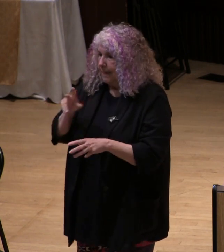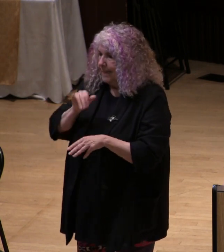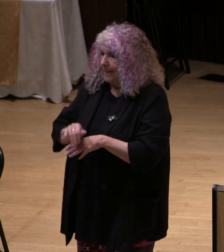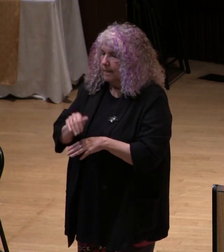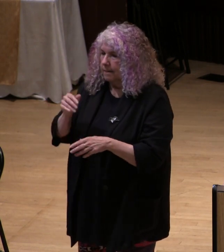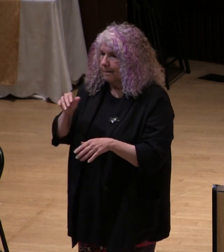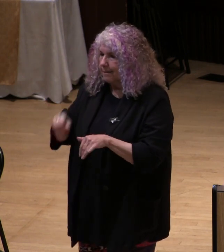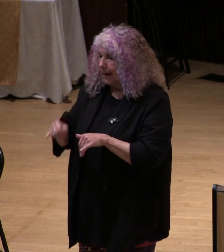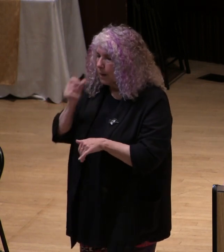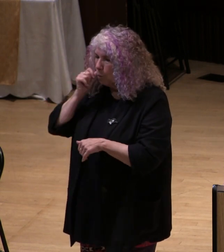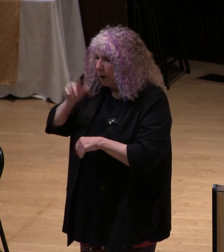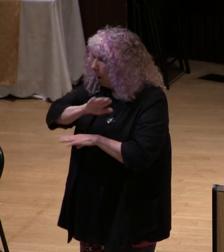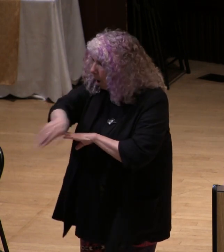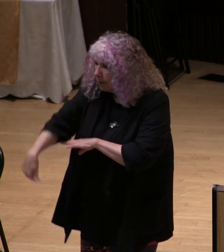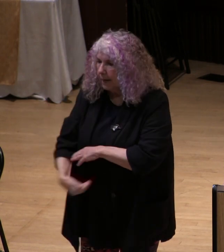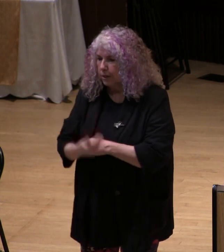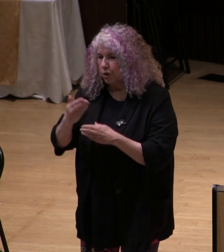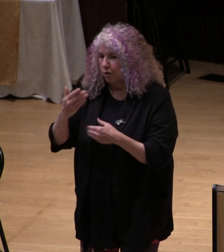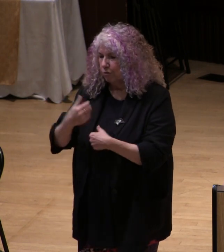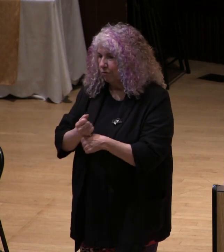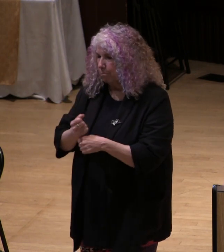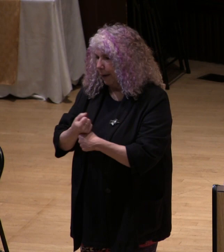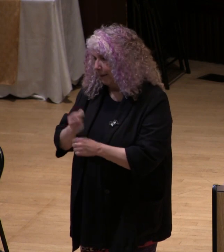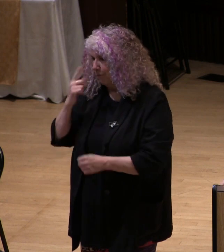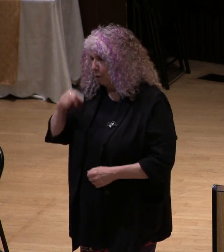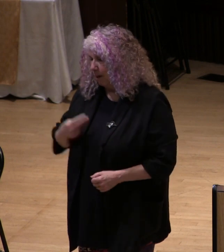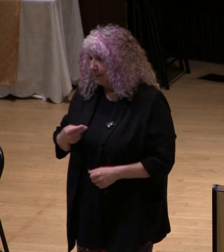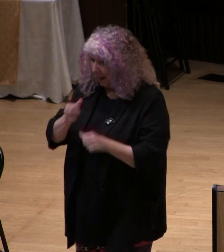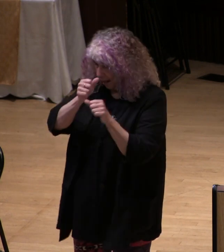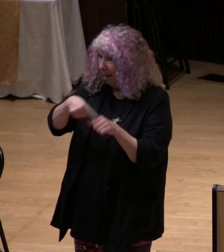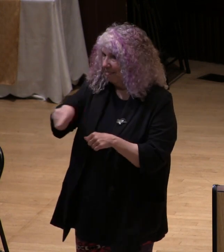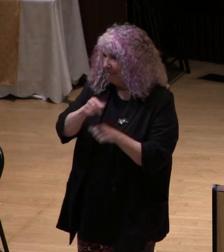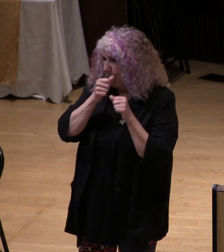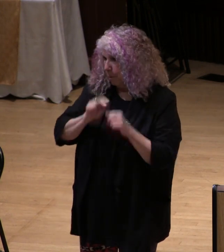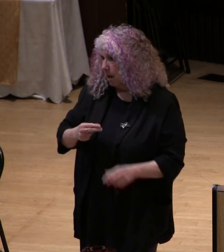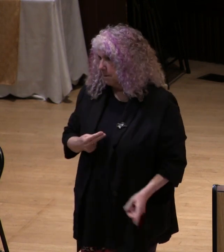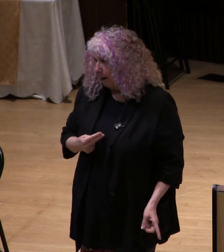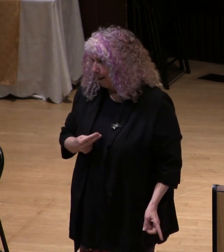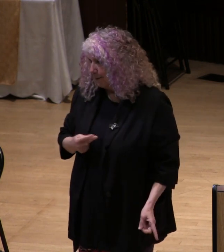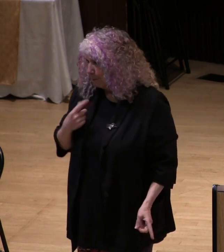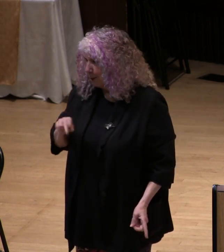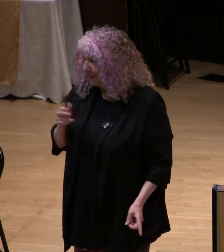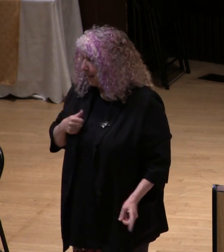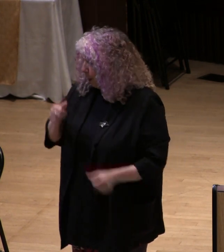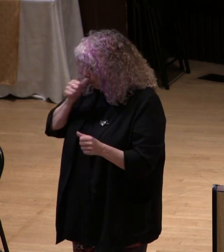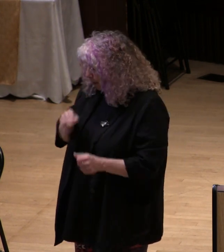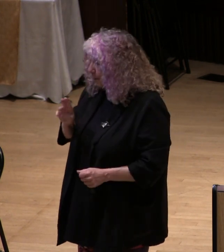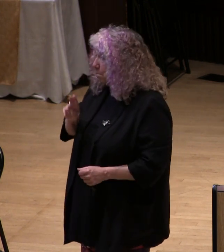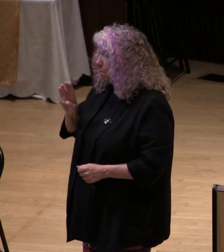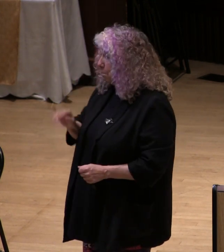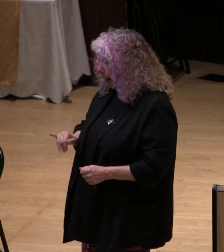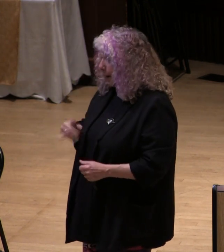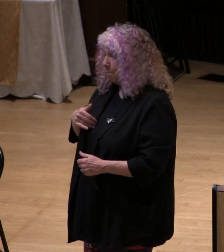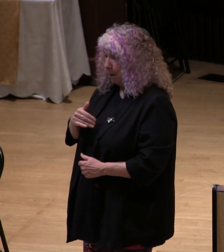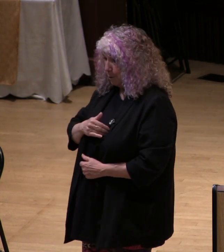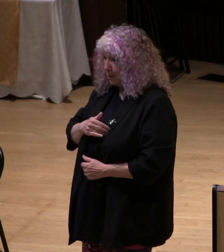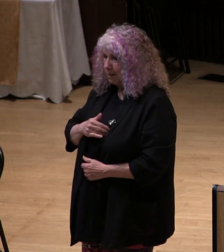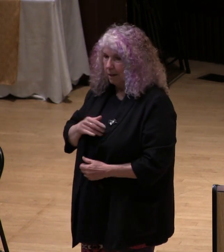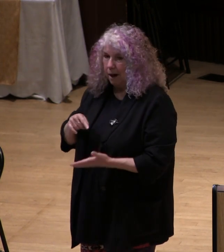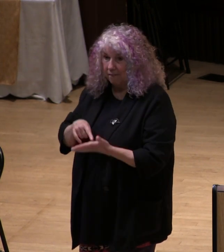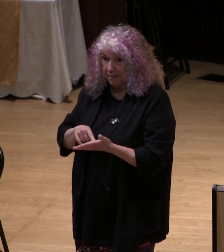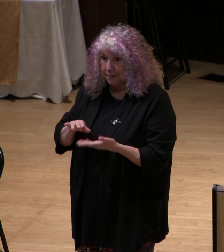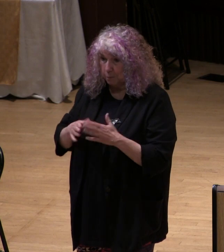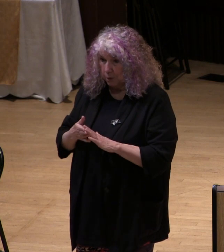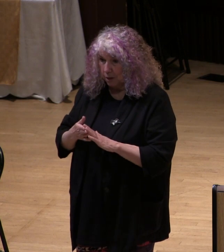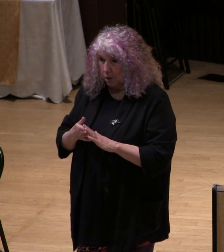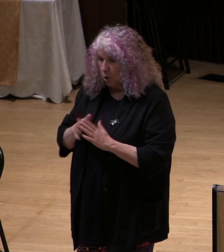night preparing for us. They blessed us because they have been blessed by members of this